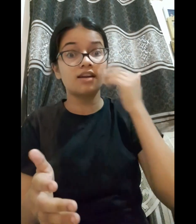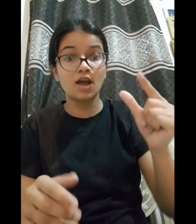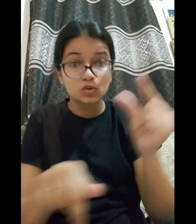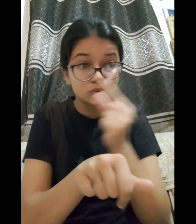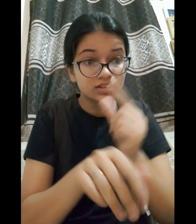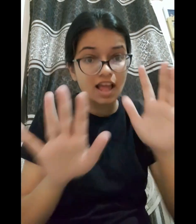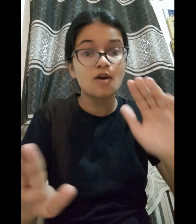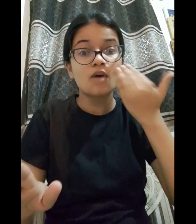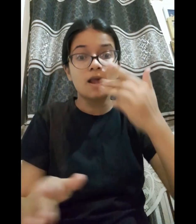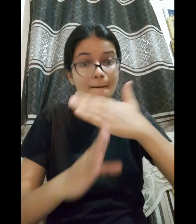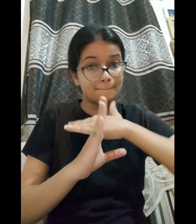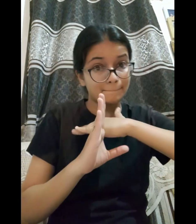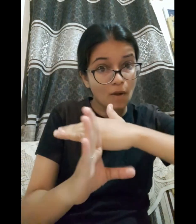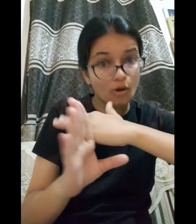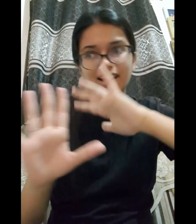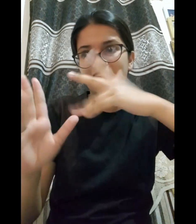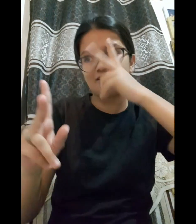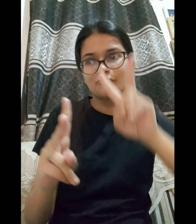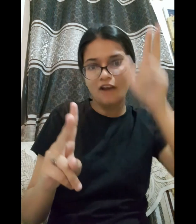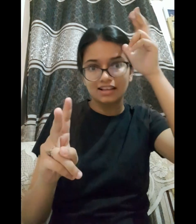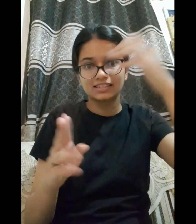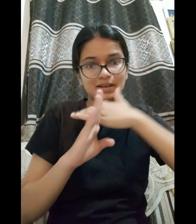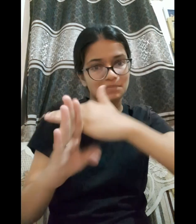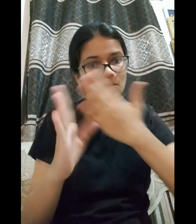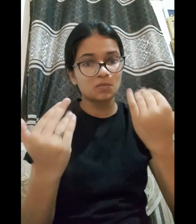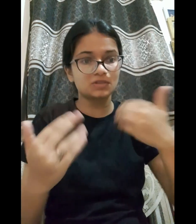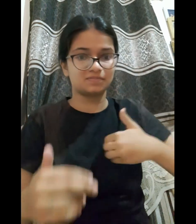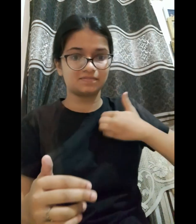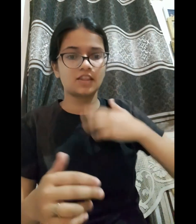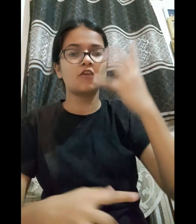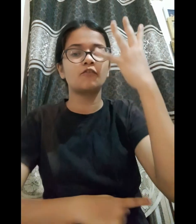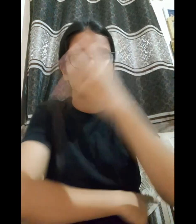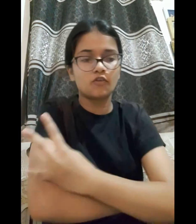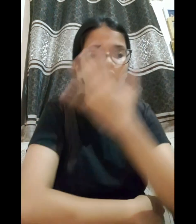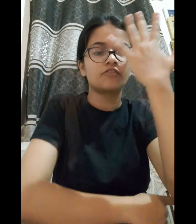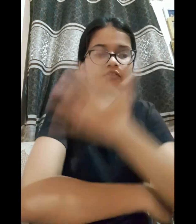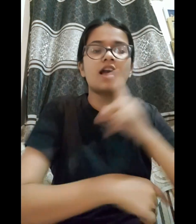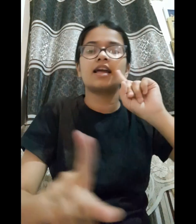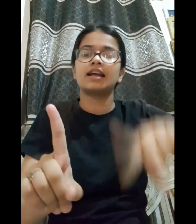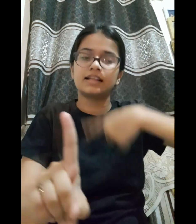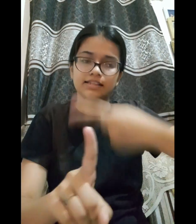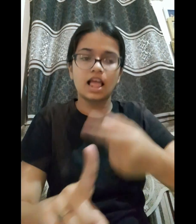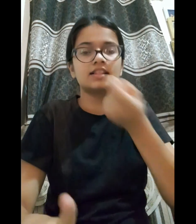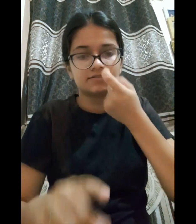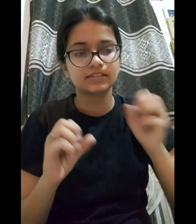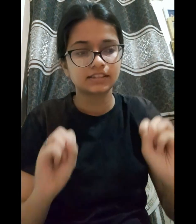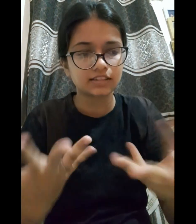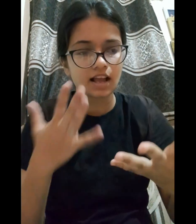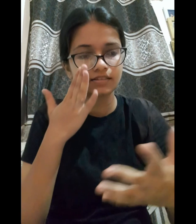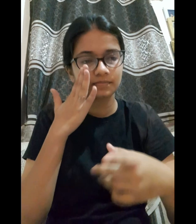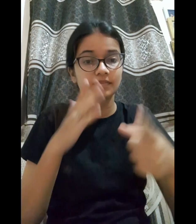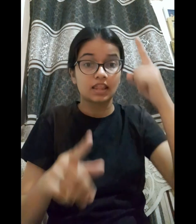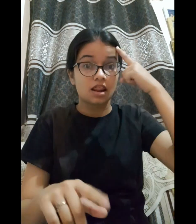in protecting the patient from the bacterial pneumonia that happens 4-5 days after starting of steroids. So they must remember the